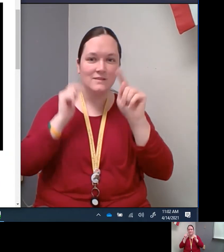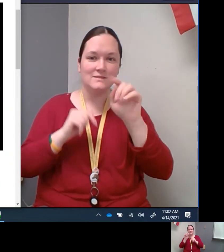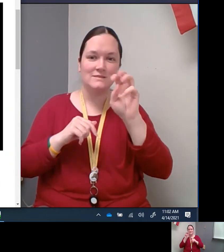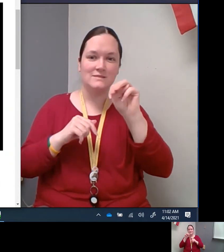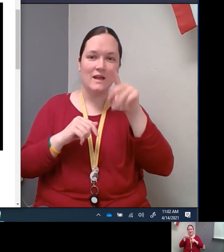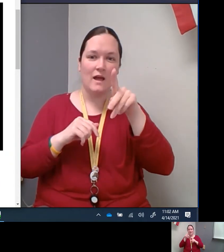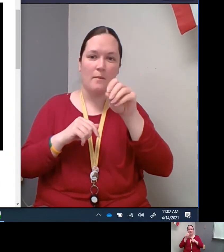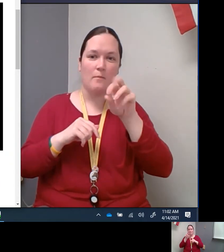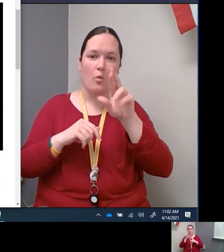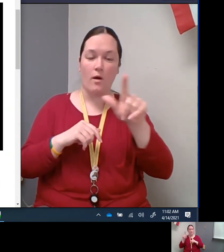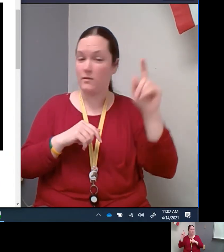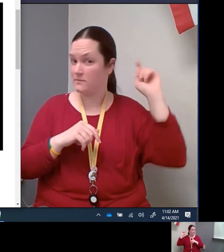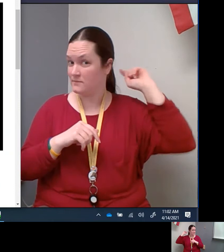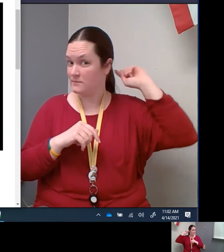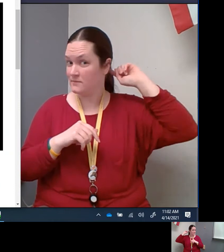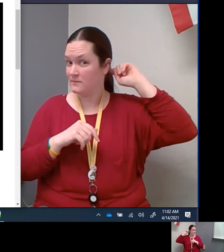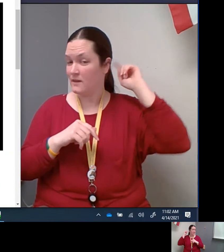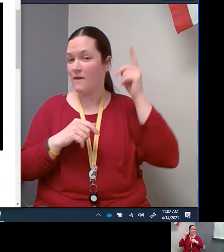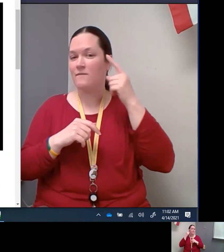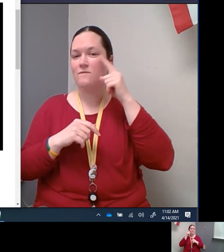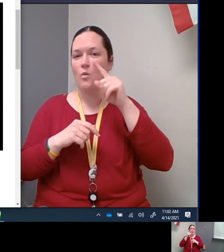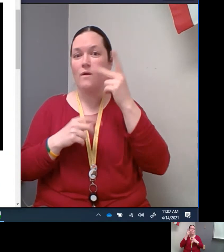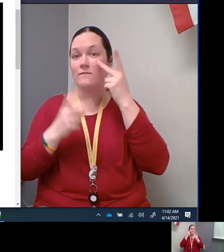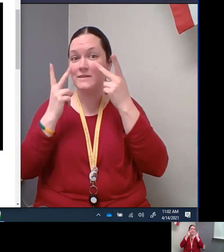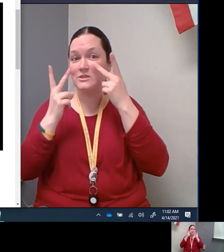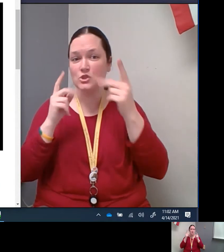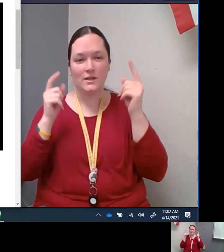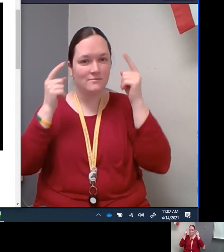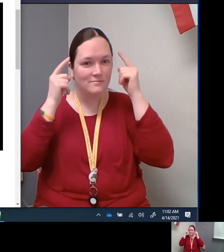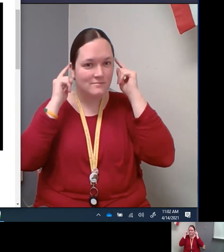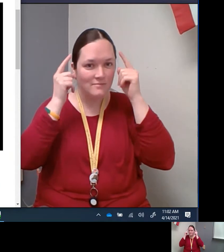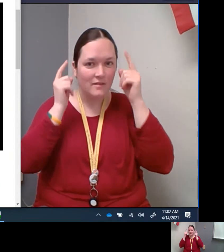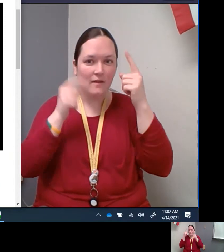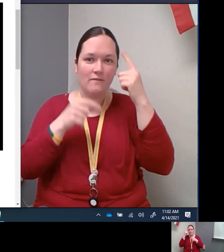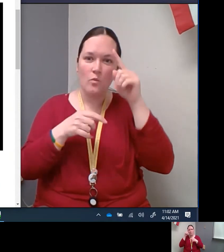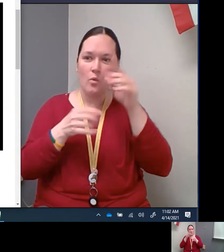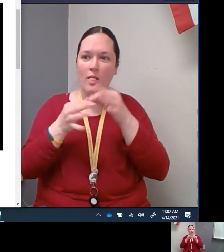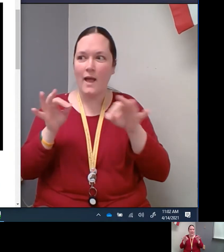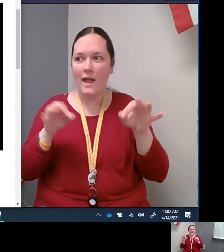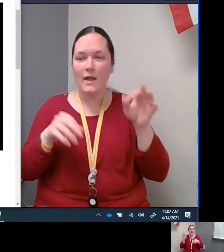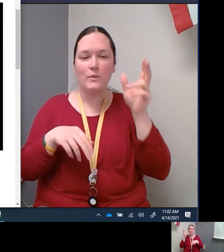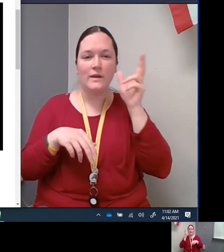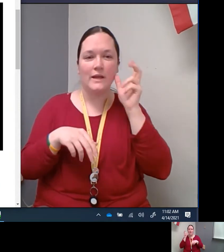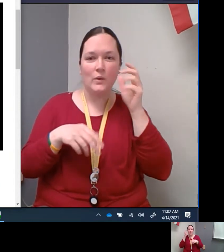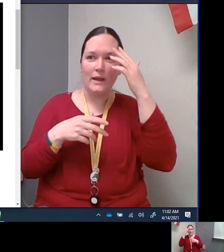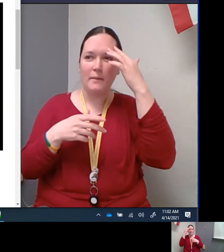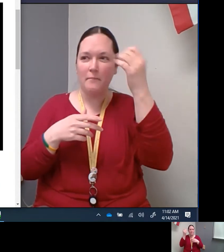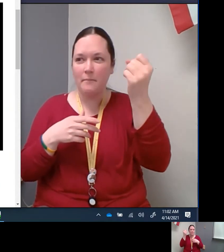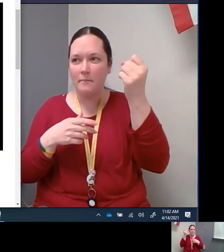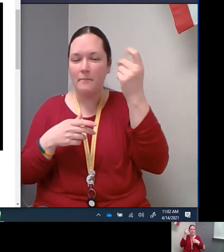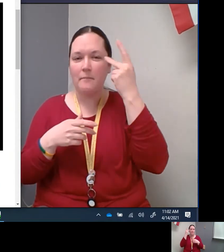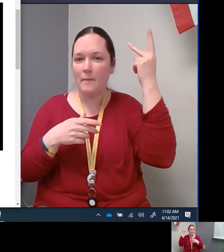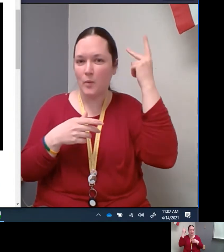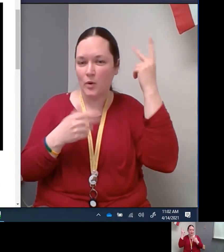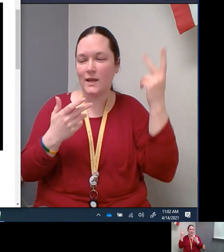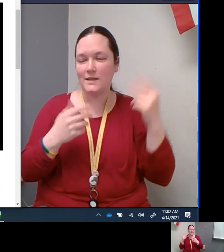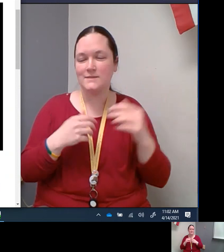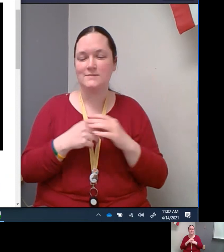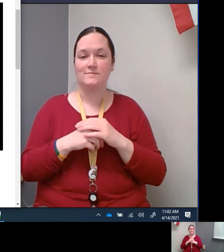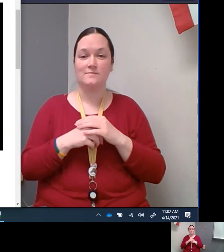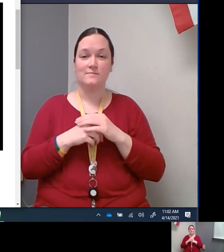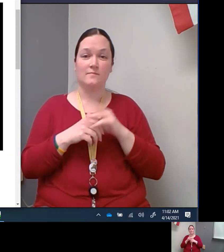temporal. Occipital, remember, is a location where we have vision, and then temporal is going to be more language, hearing, memories are there. Now there are two